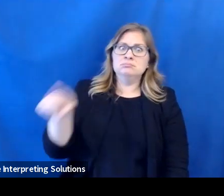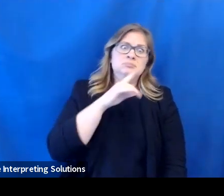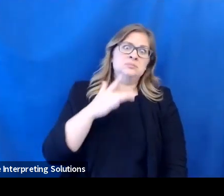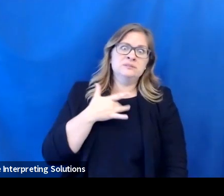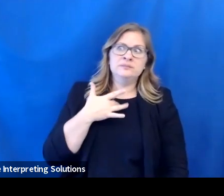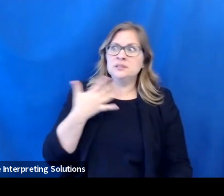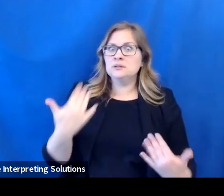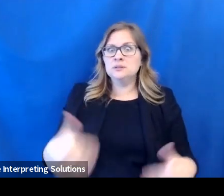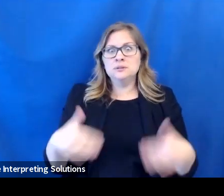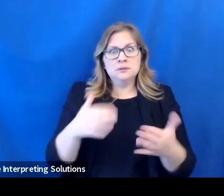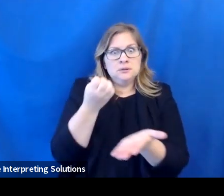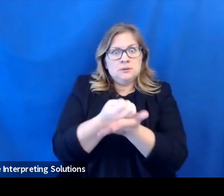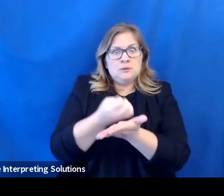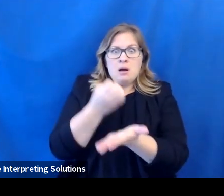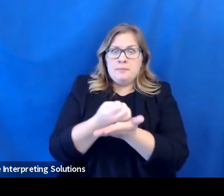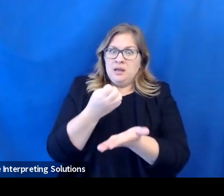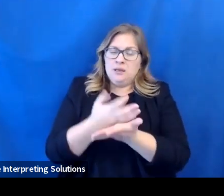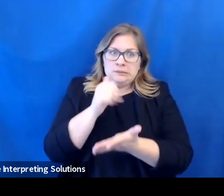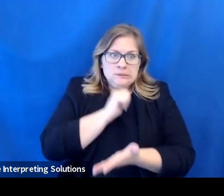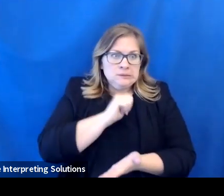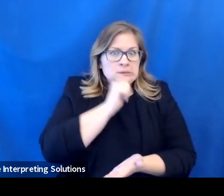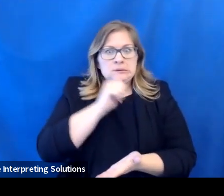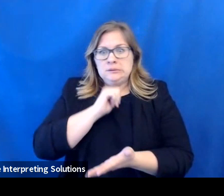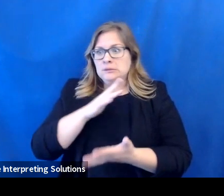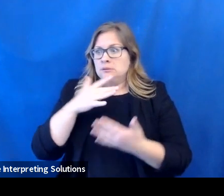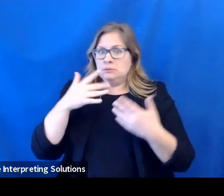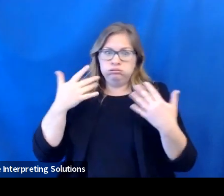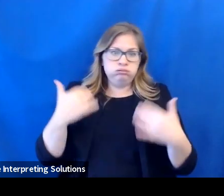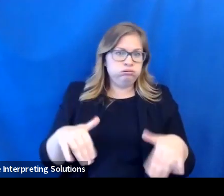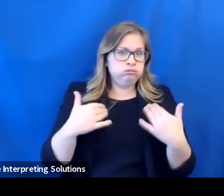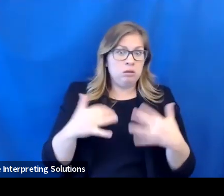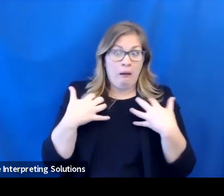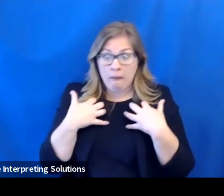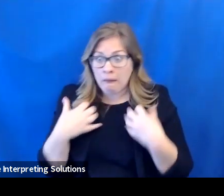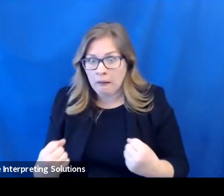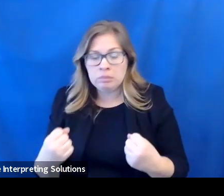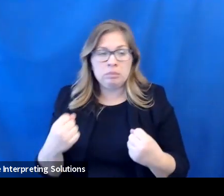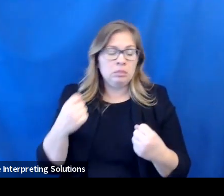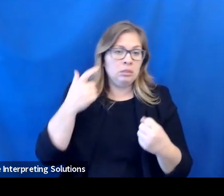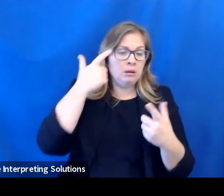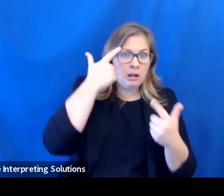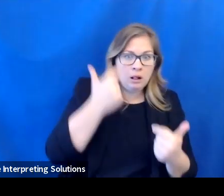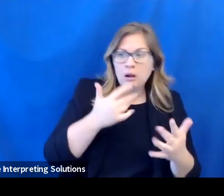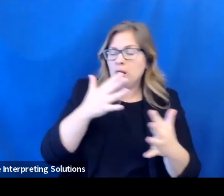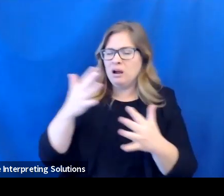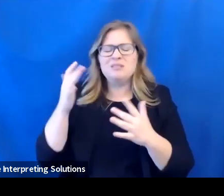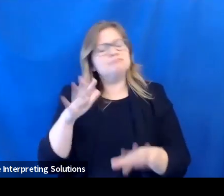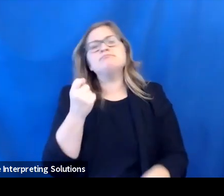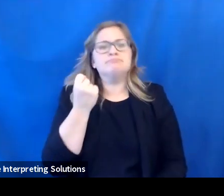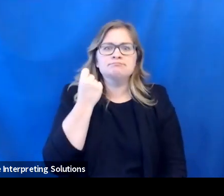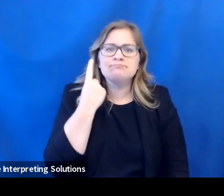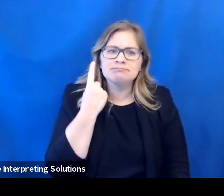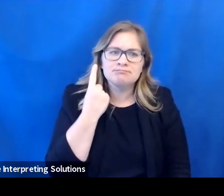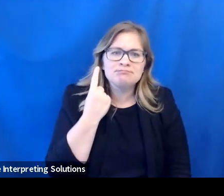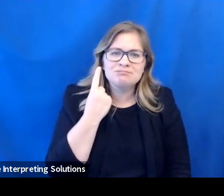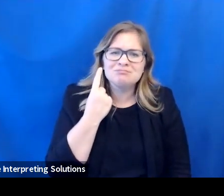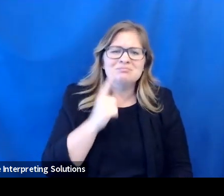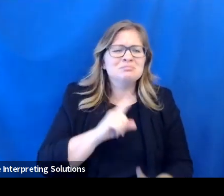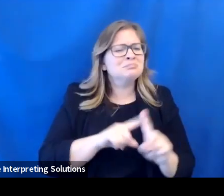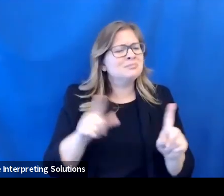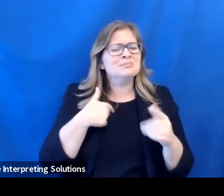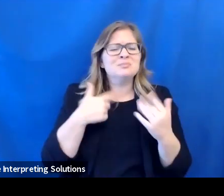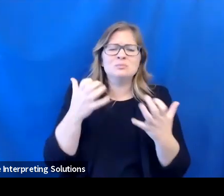social pain that can lead to health pains for people and issues. So I think what I would tell people is thank you for doing what you've done.